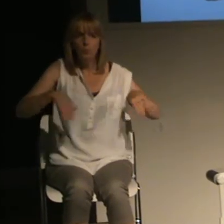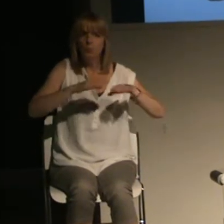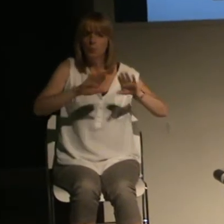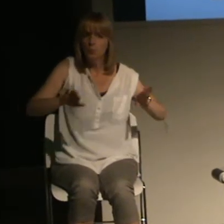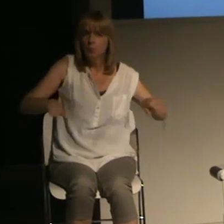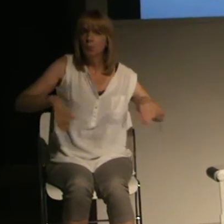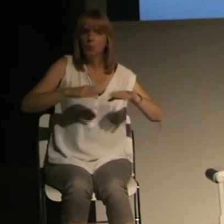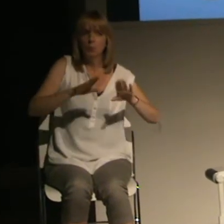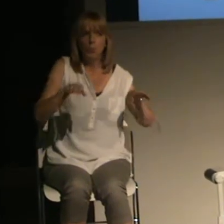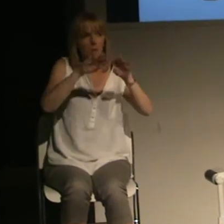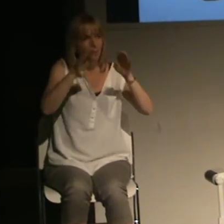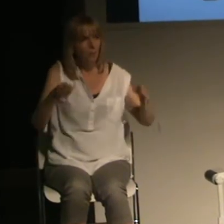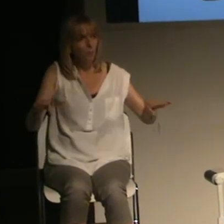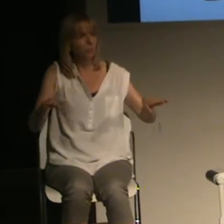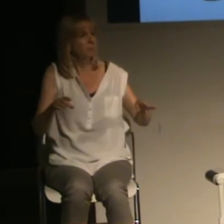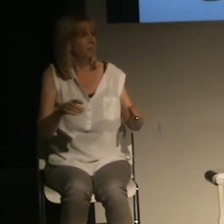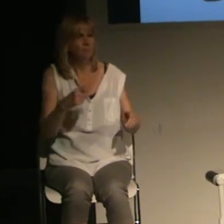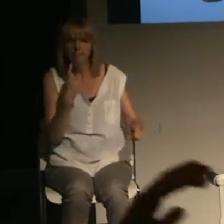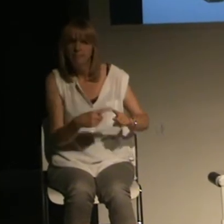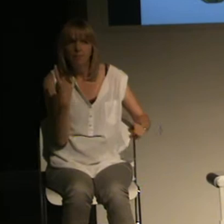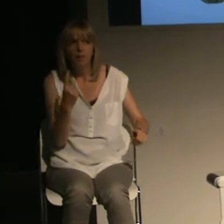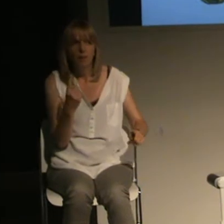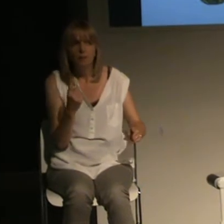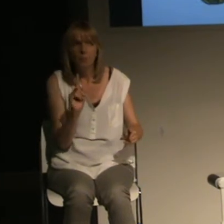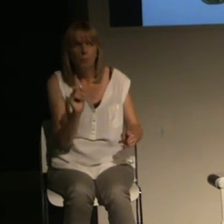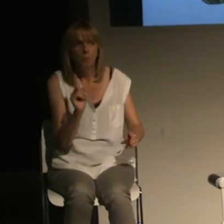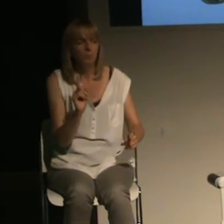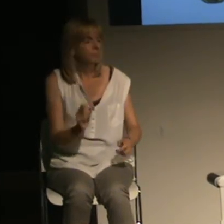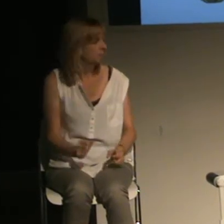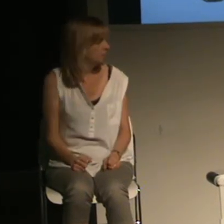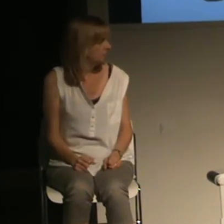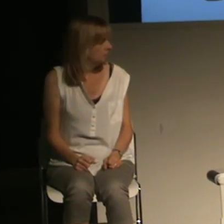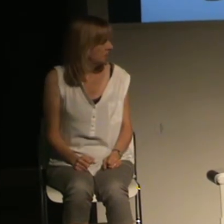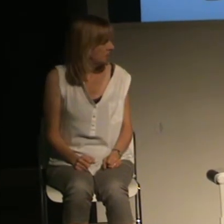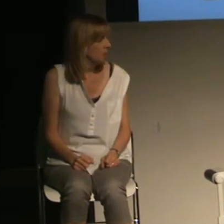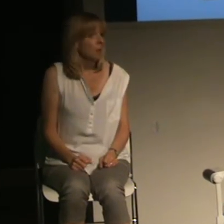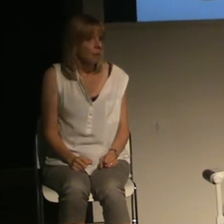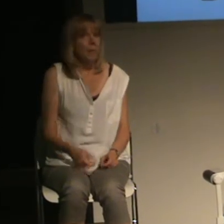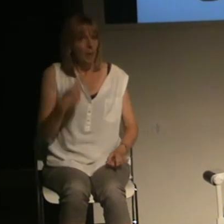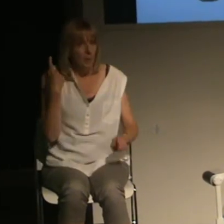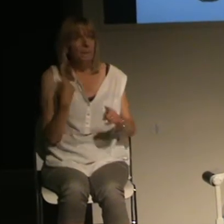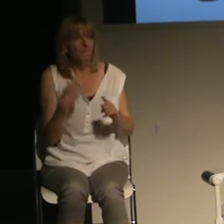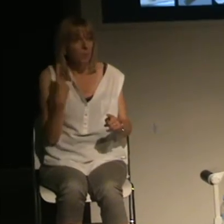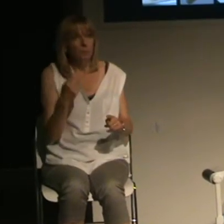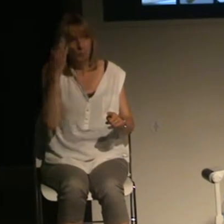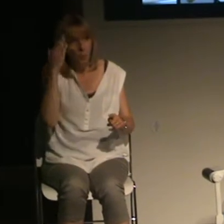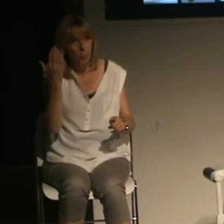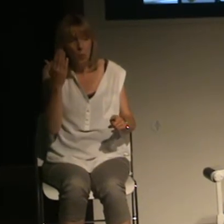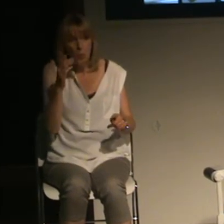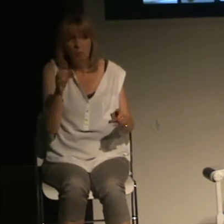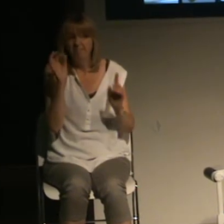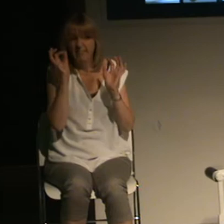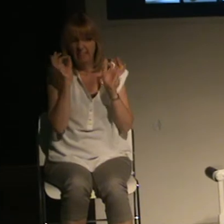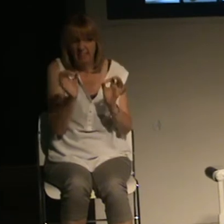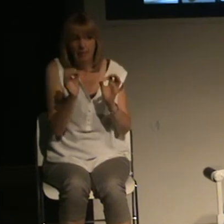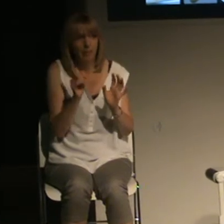how much speed they? I don't know exactly, but they can get some good speed going because they swim